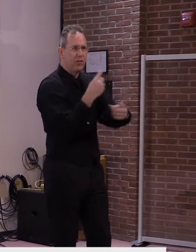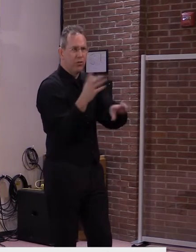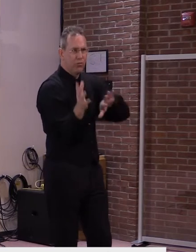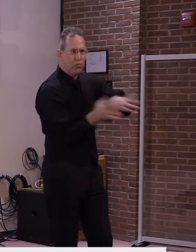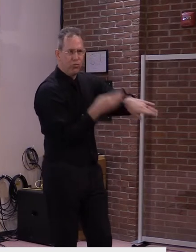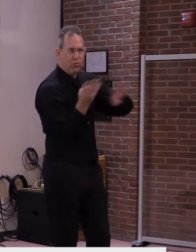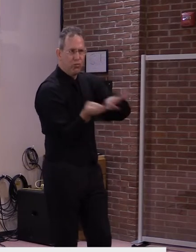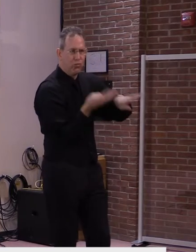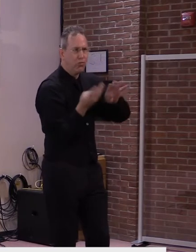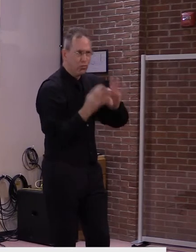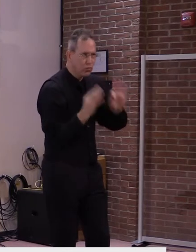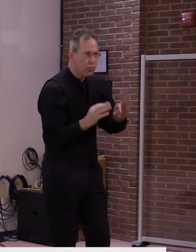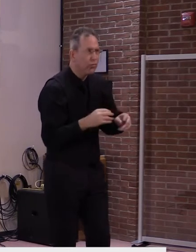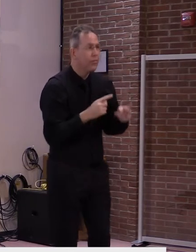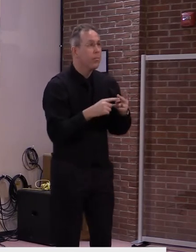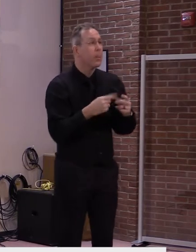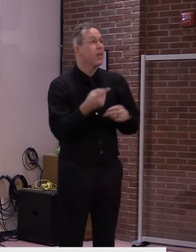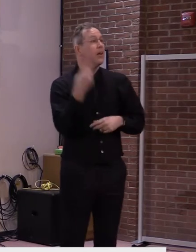now registered